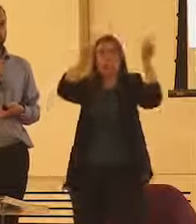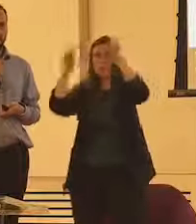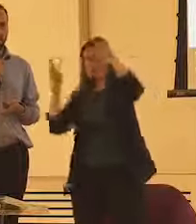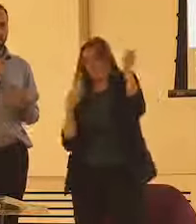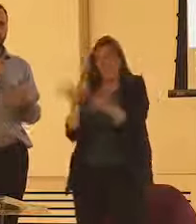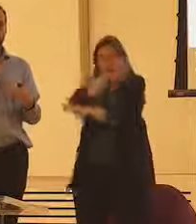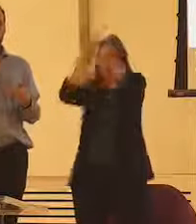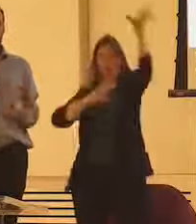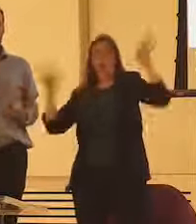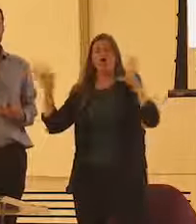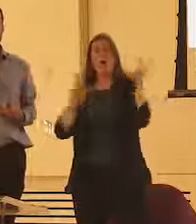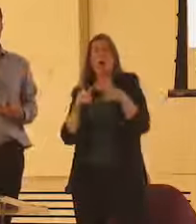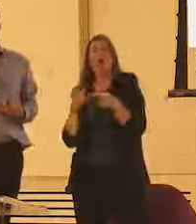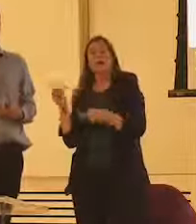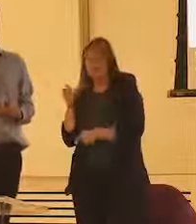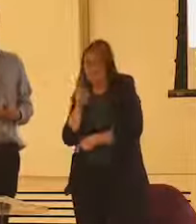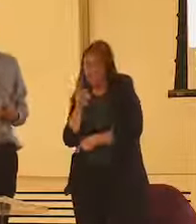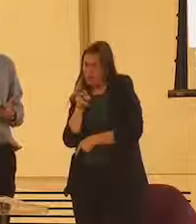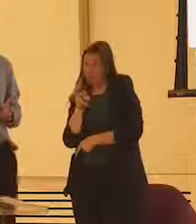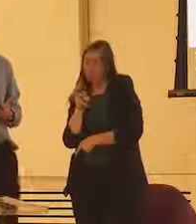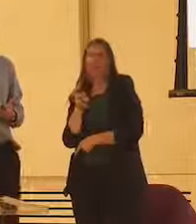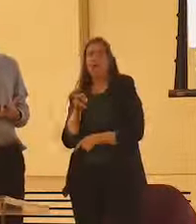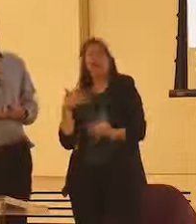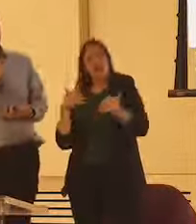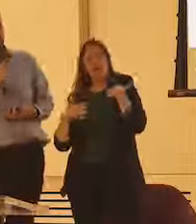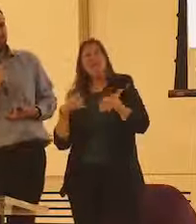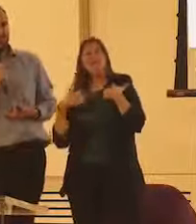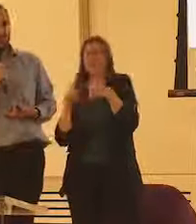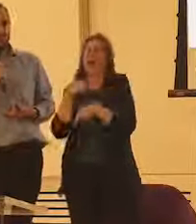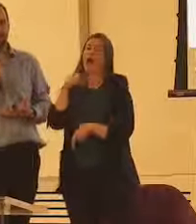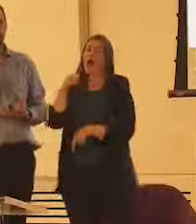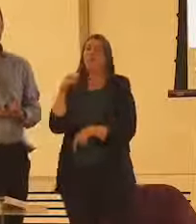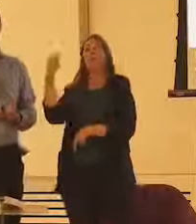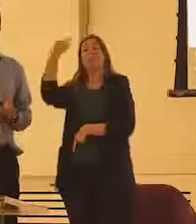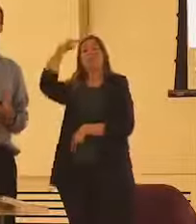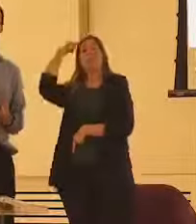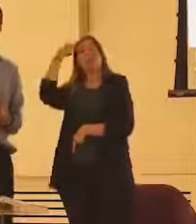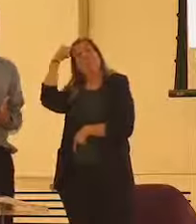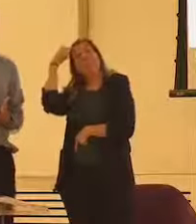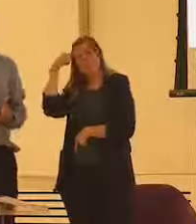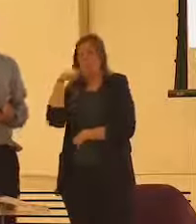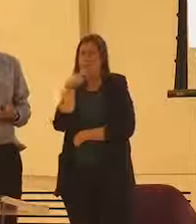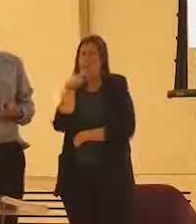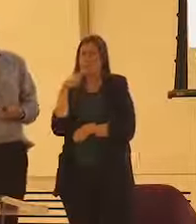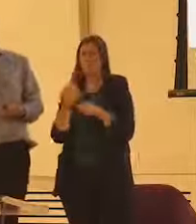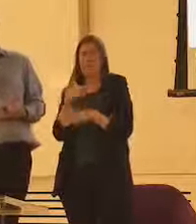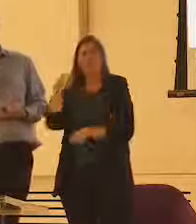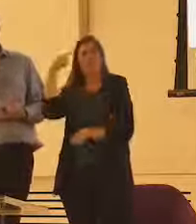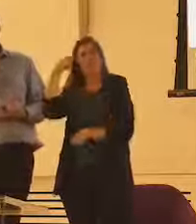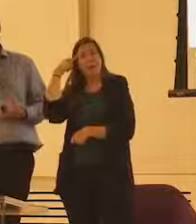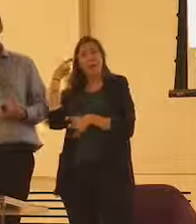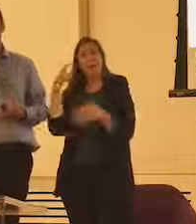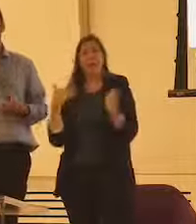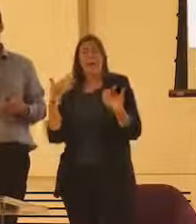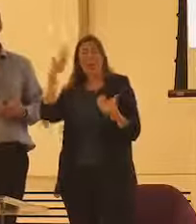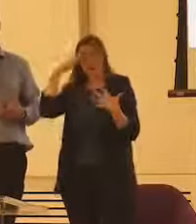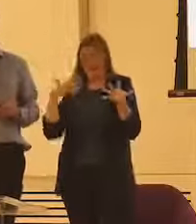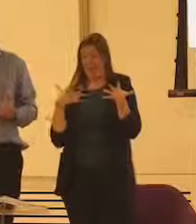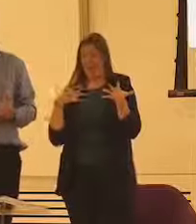So that was really interesting intellectually, because it made me suddenly think, hang on, mental illness manifests differently